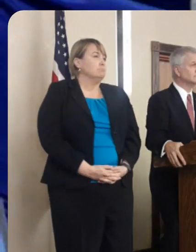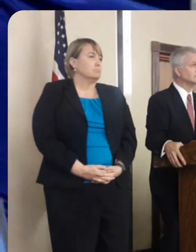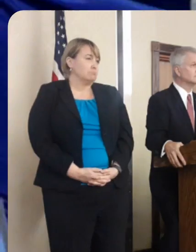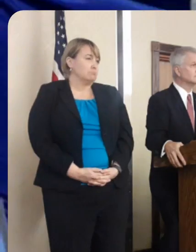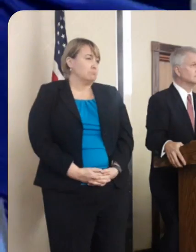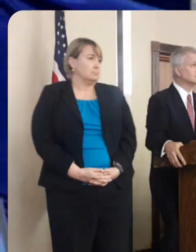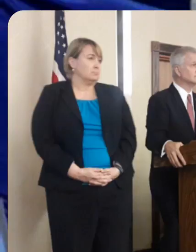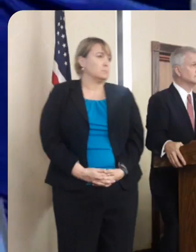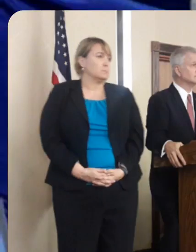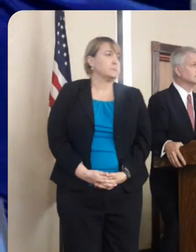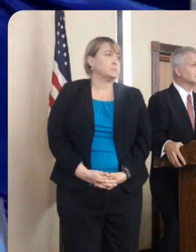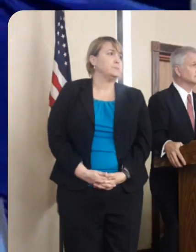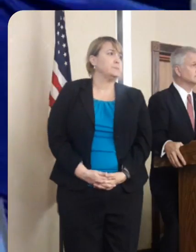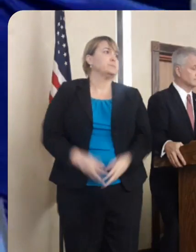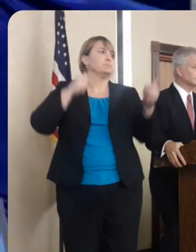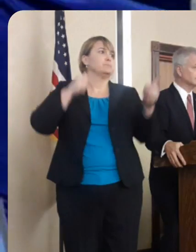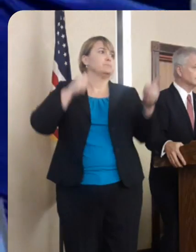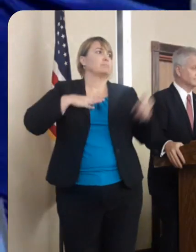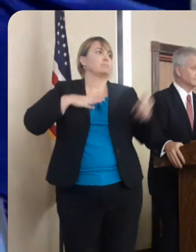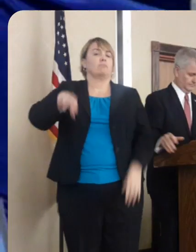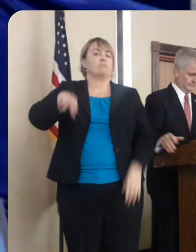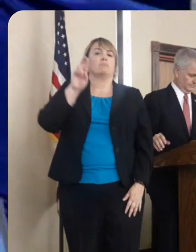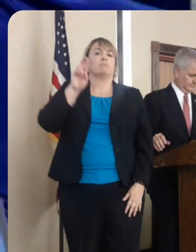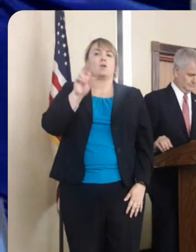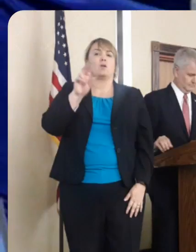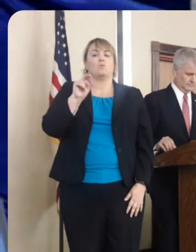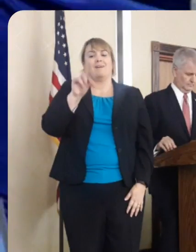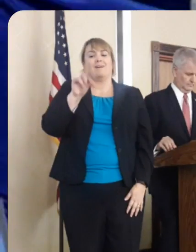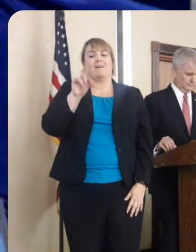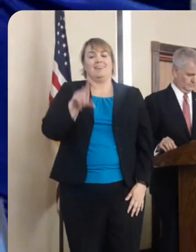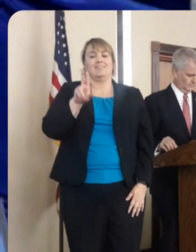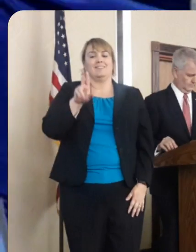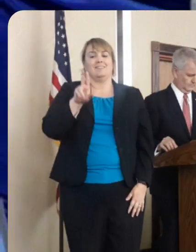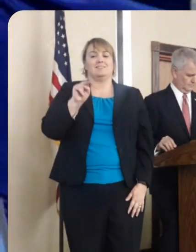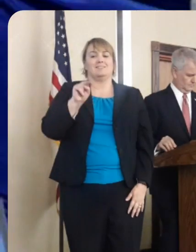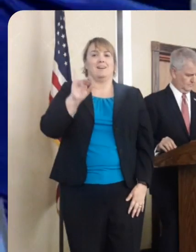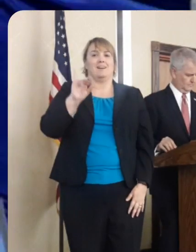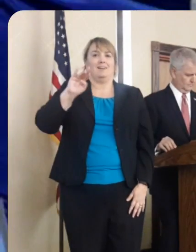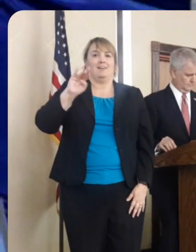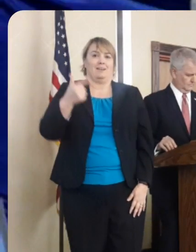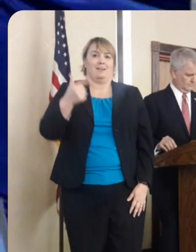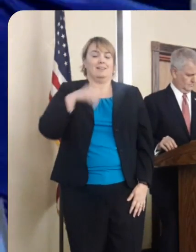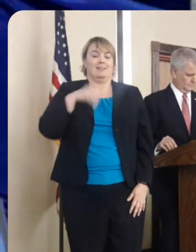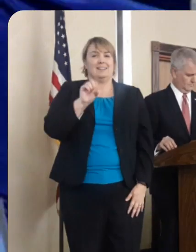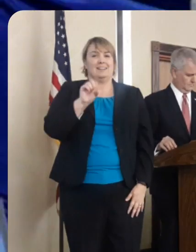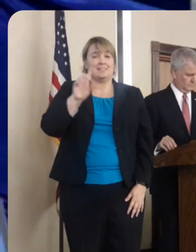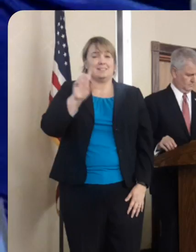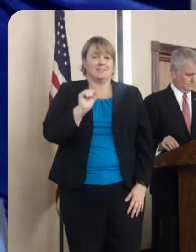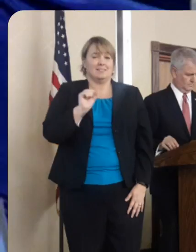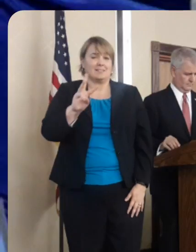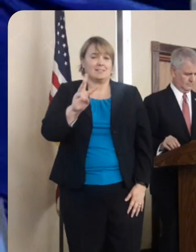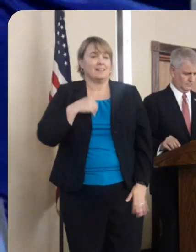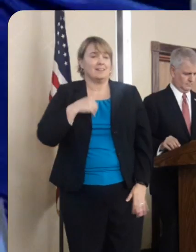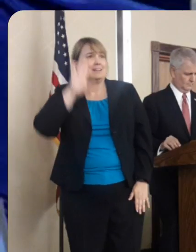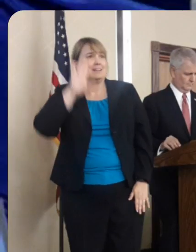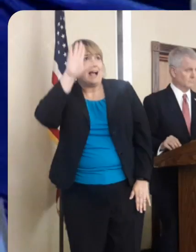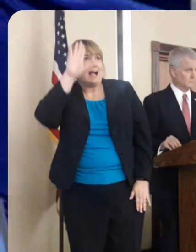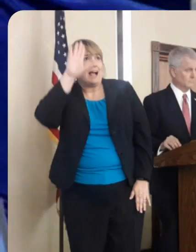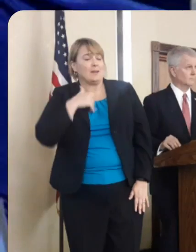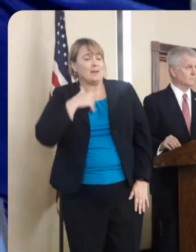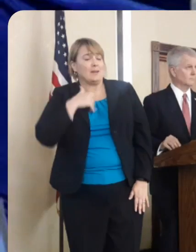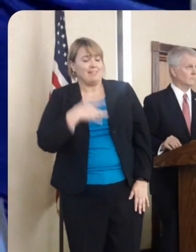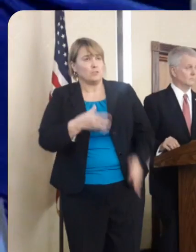Mr. Chairman, Randy Denning, SD 16. I would like to ask, if staff